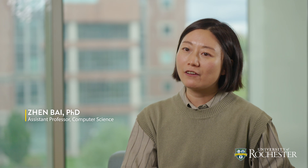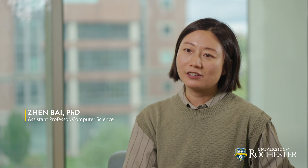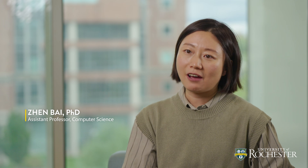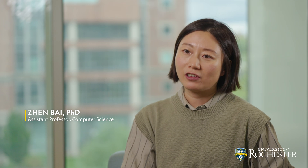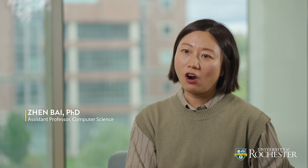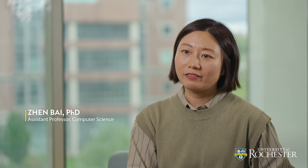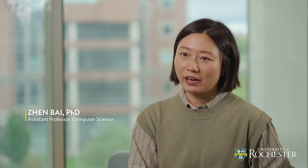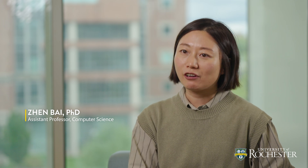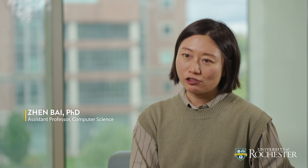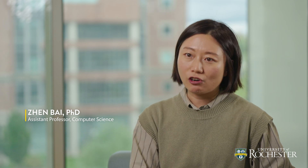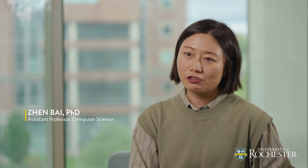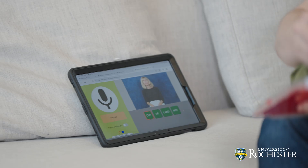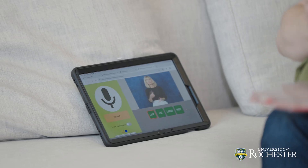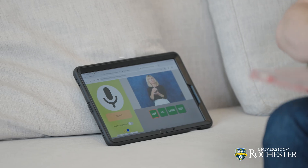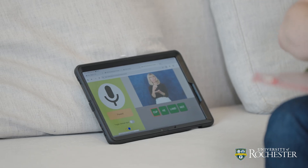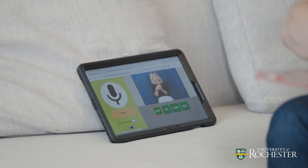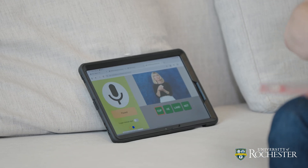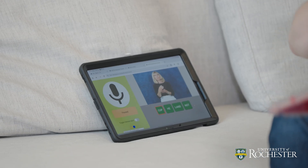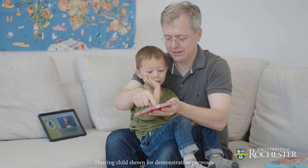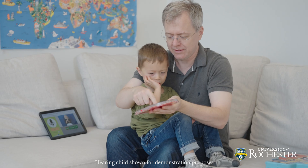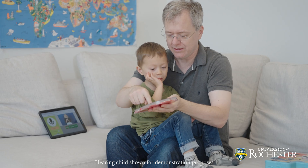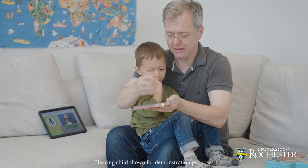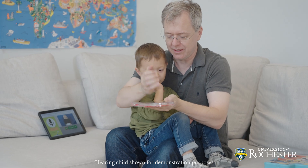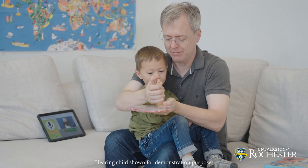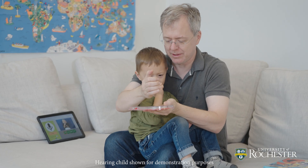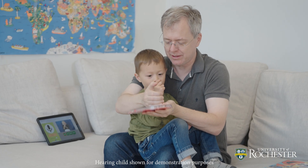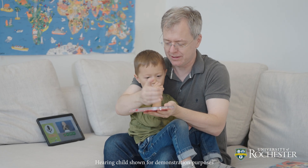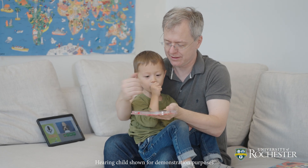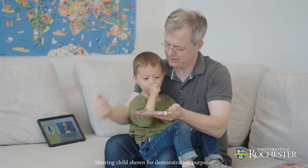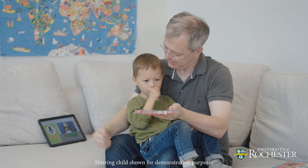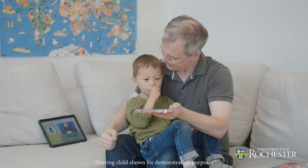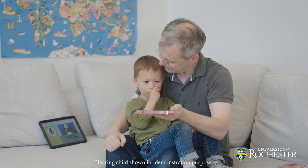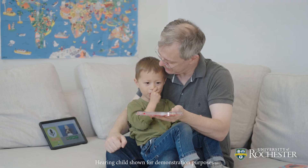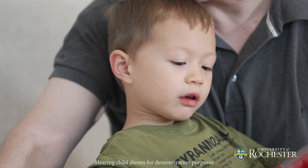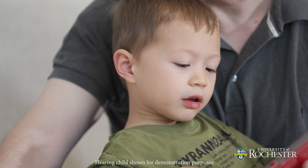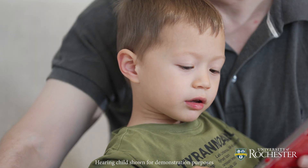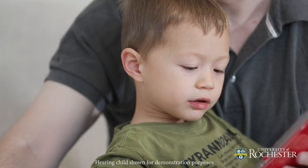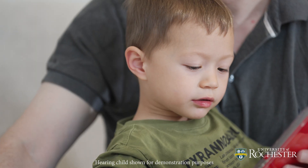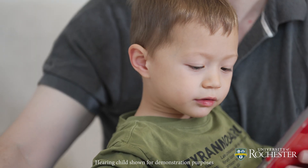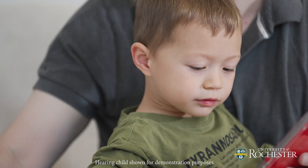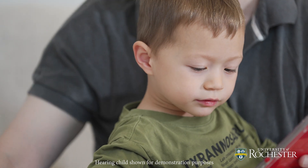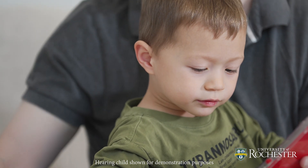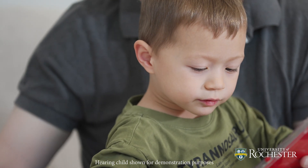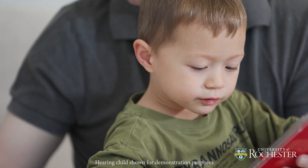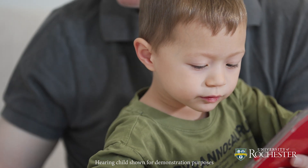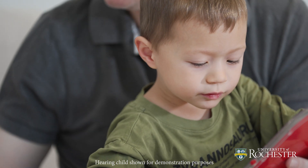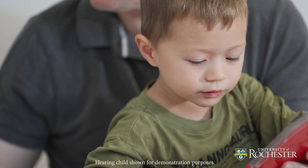their deaf and hard-hearing children who are born to a family that is not able to immediately offer those sign language,